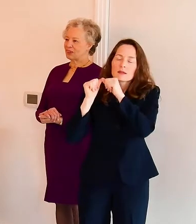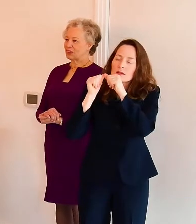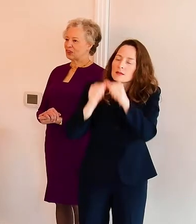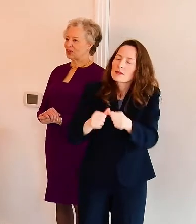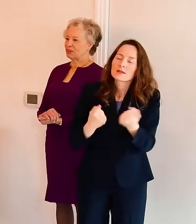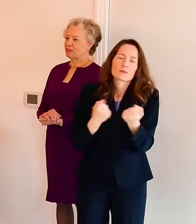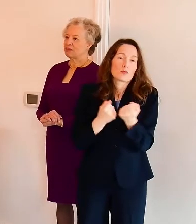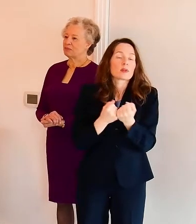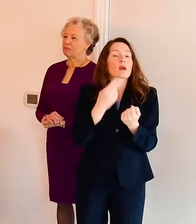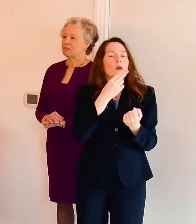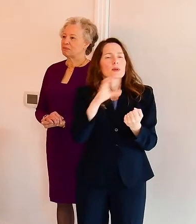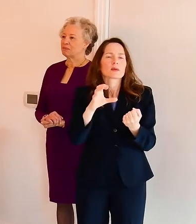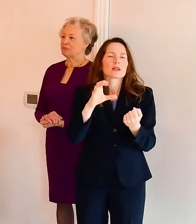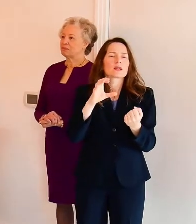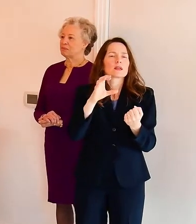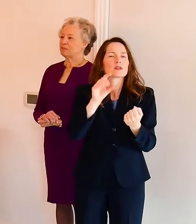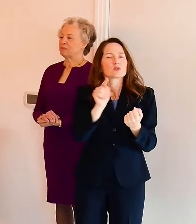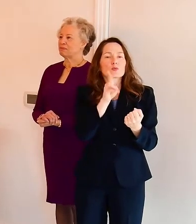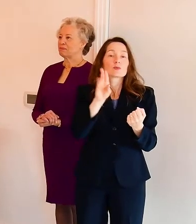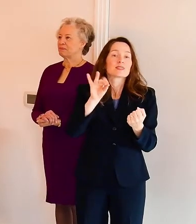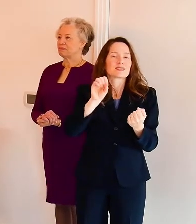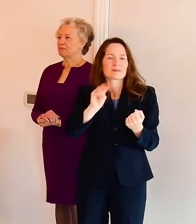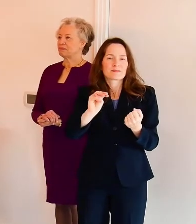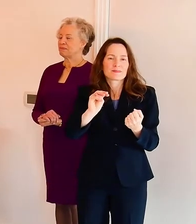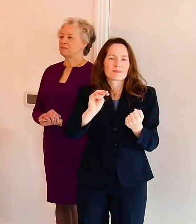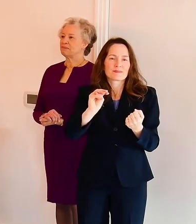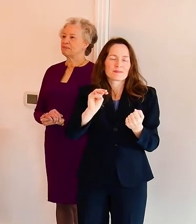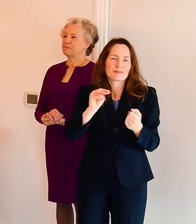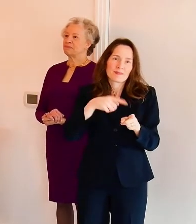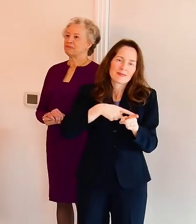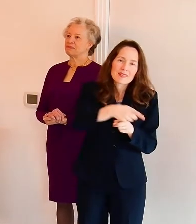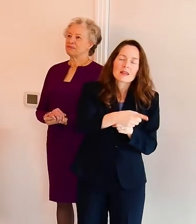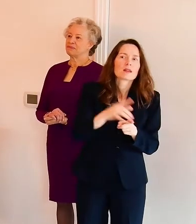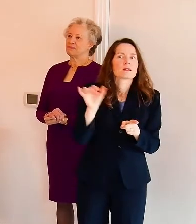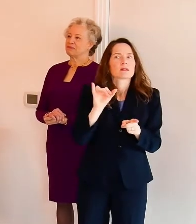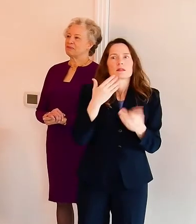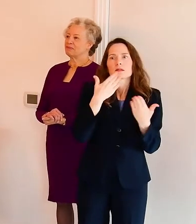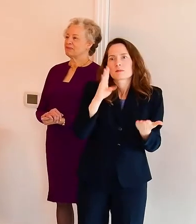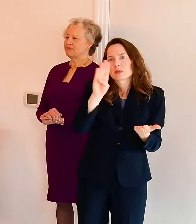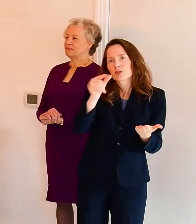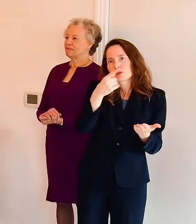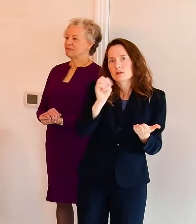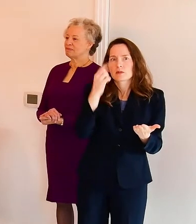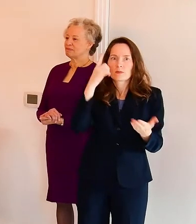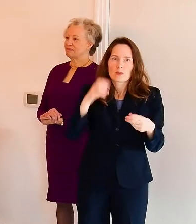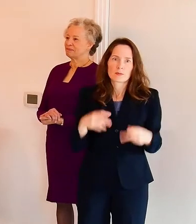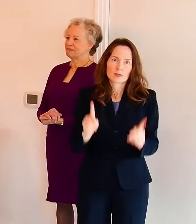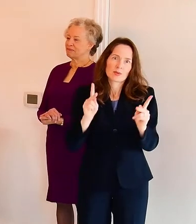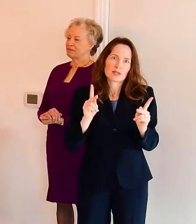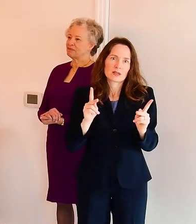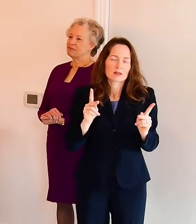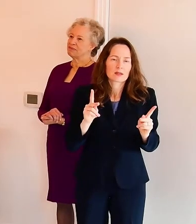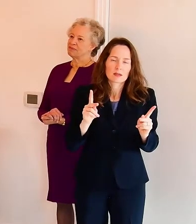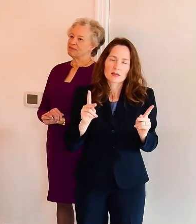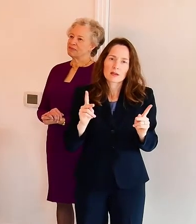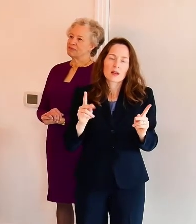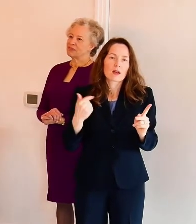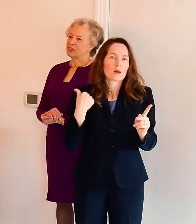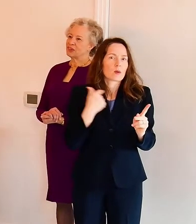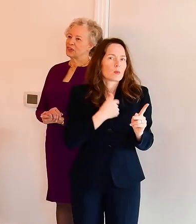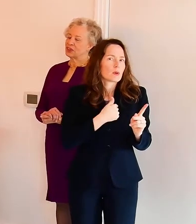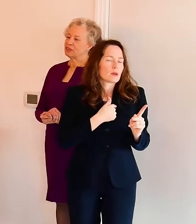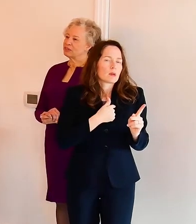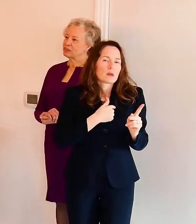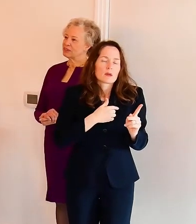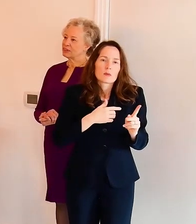industry, and a huge thank you to BG&E for this opportunity. It is much welcomed news that Visit Howard County will